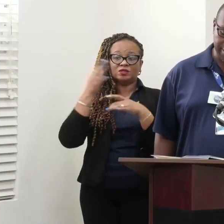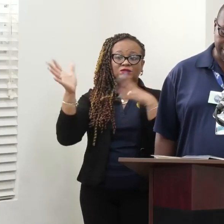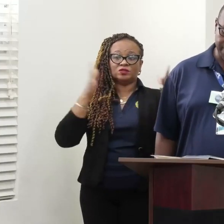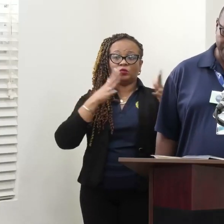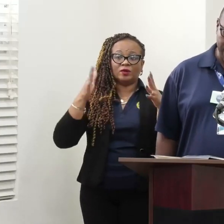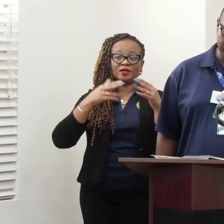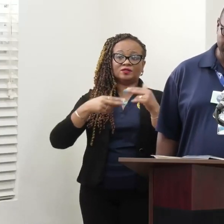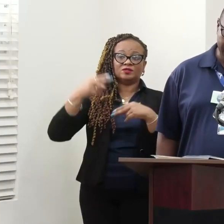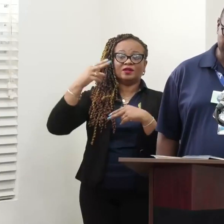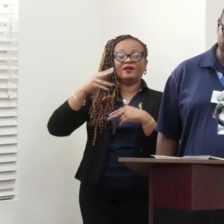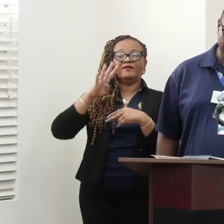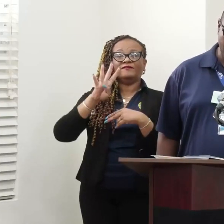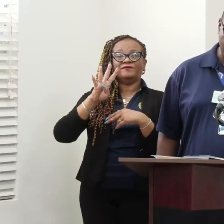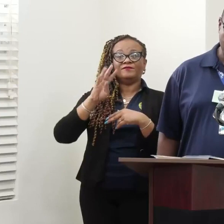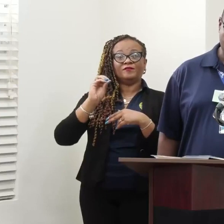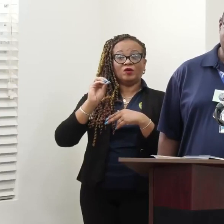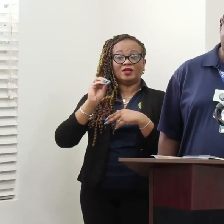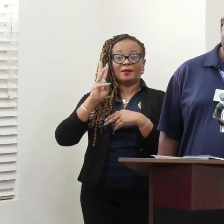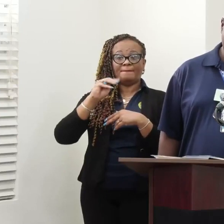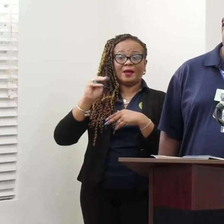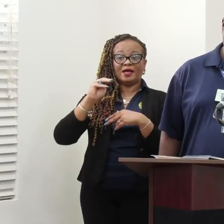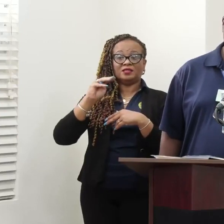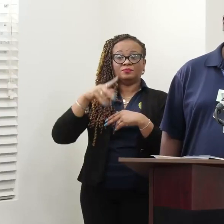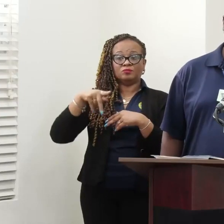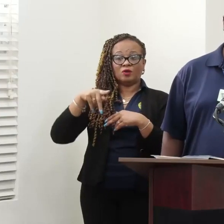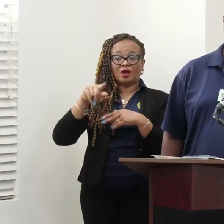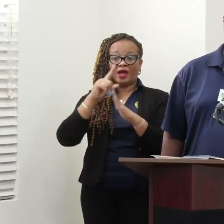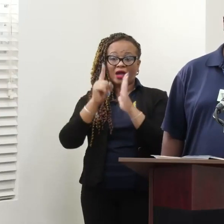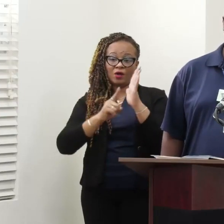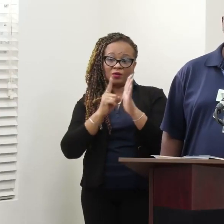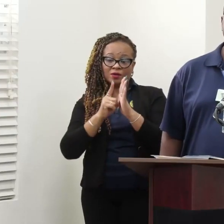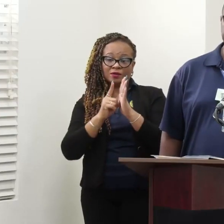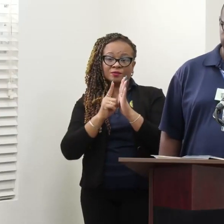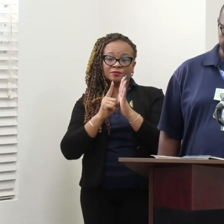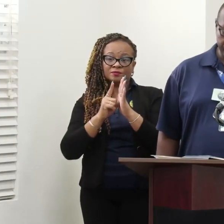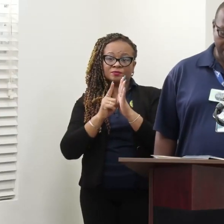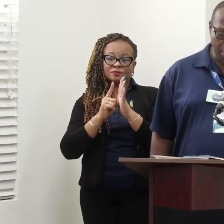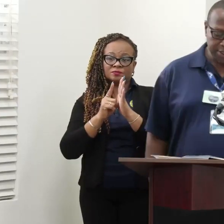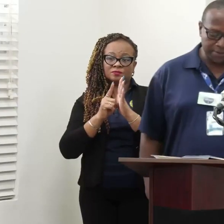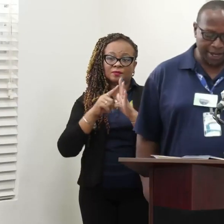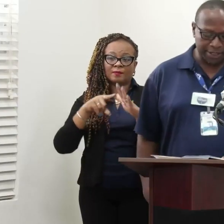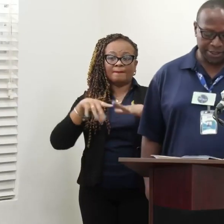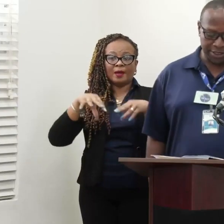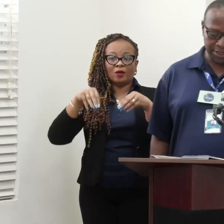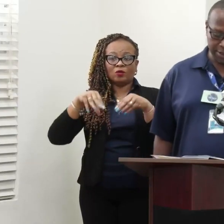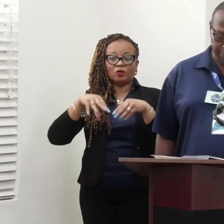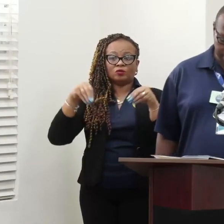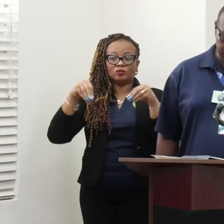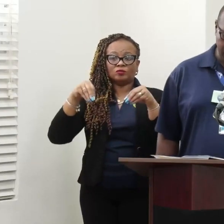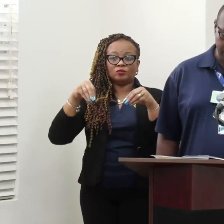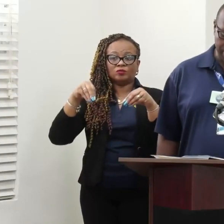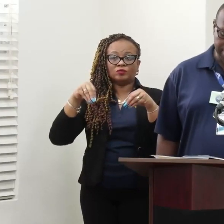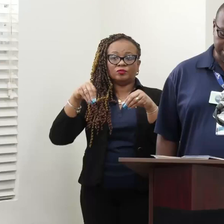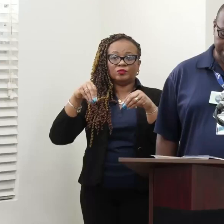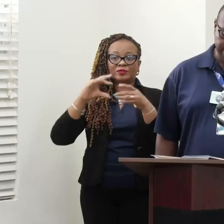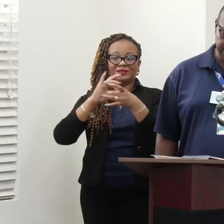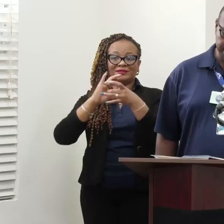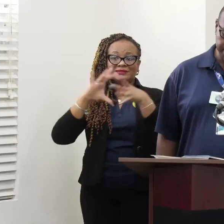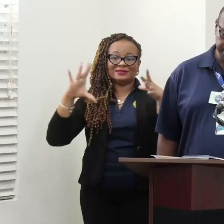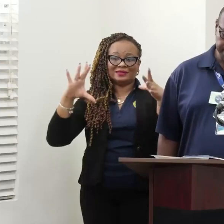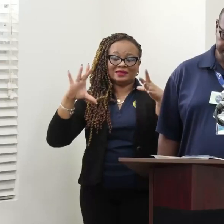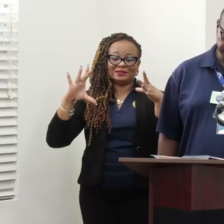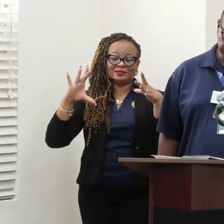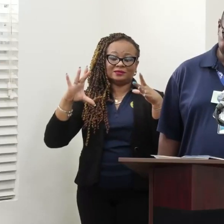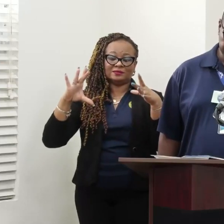winds exceed 40 miles per hour, si yo vent vient plus fort, power supplies to this area will be